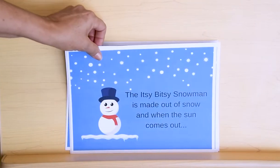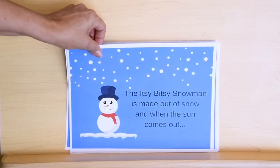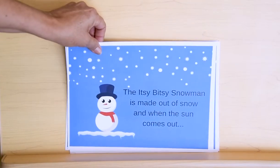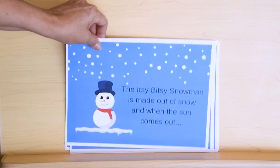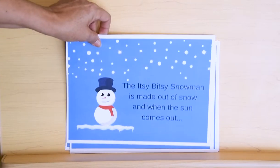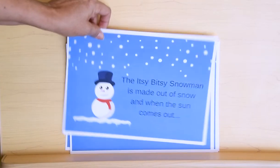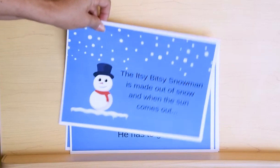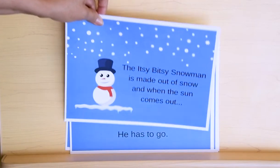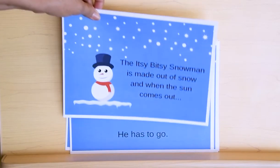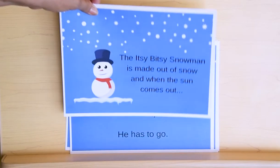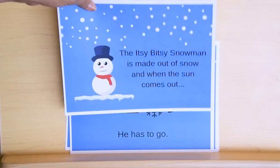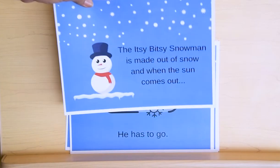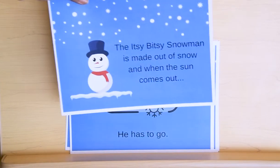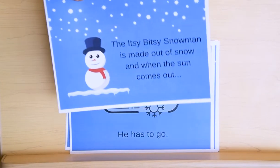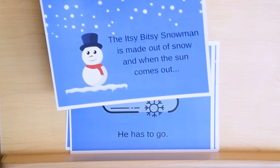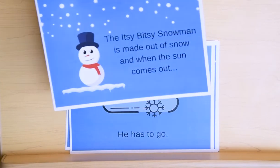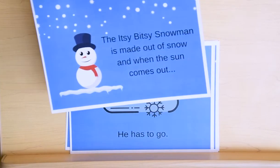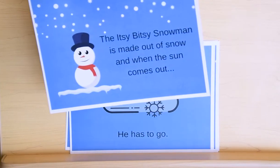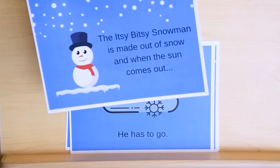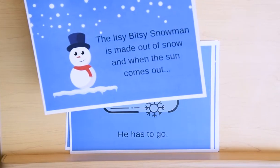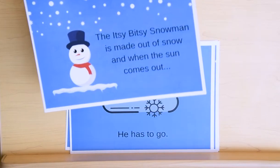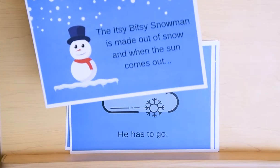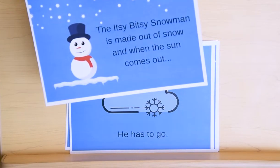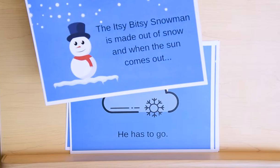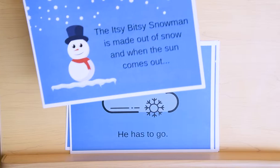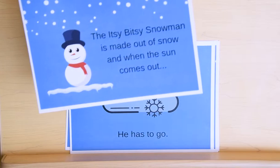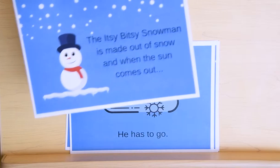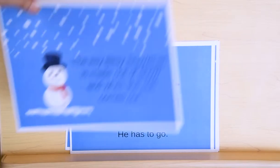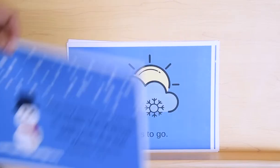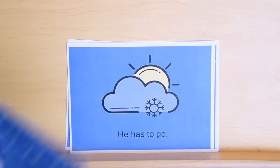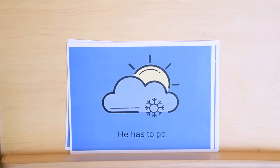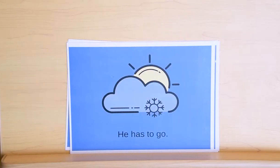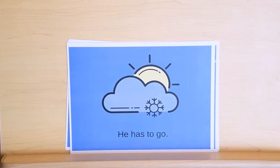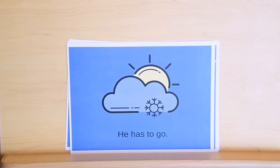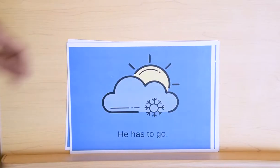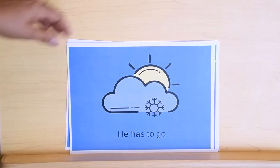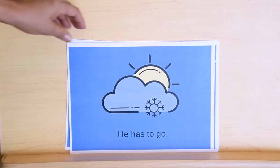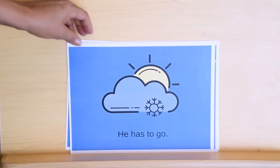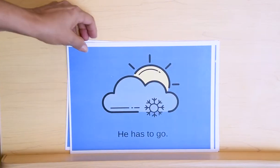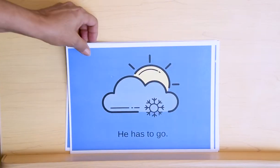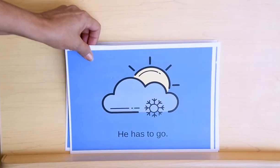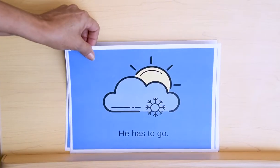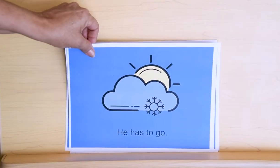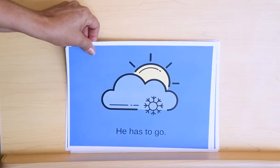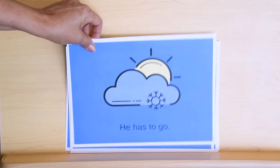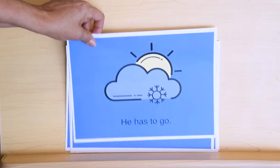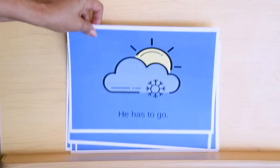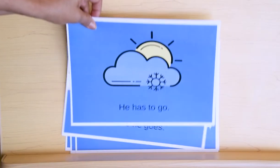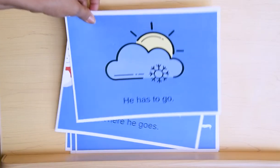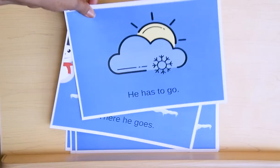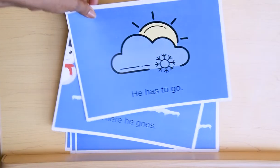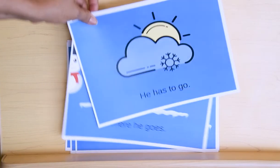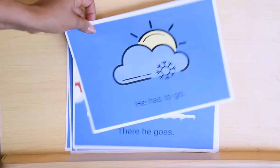bitsy snowman is made out of snow. And when the sun comes out, he has to